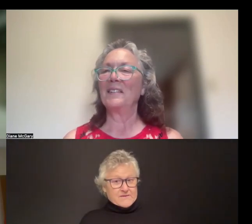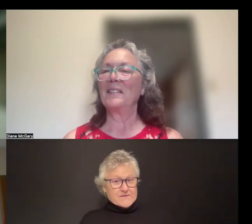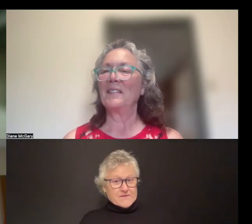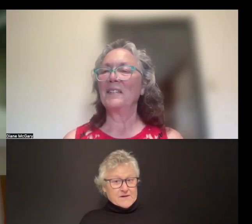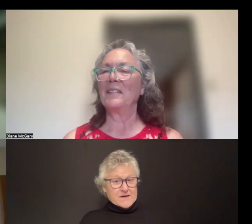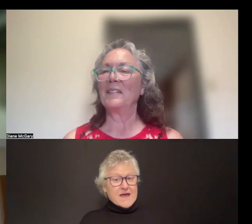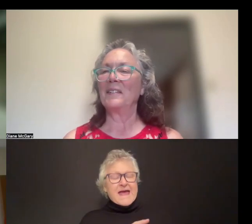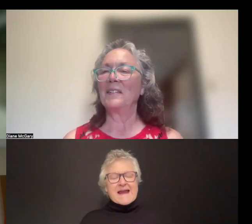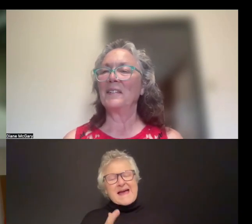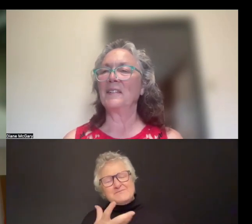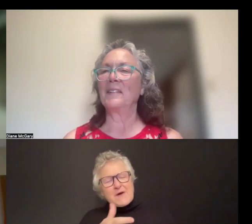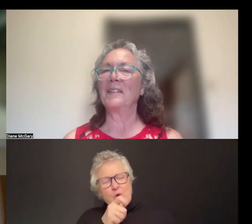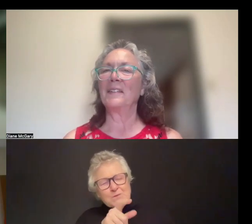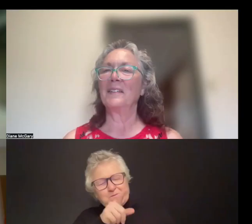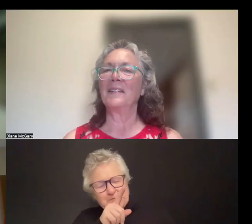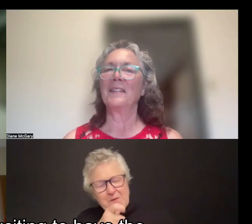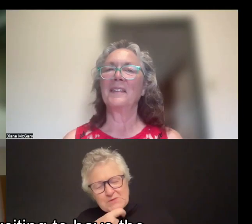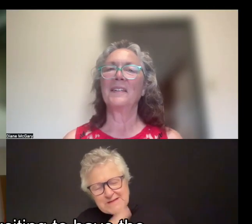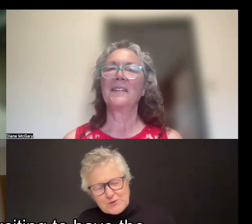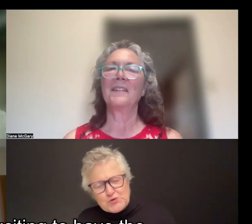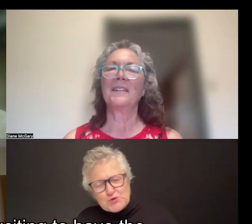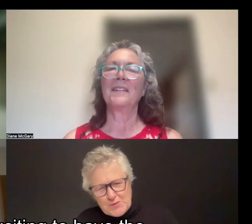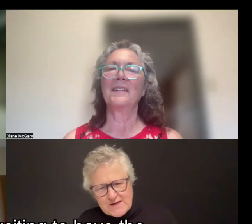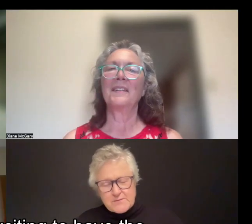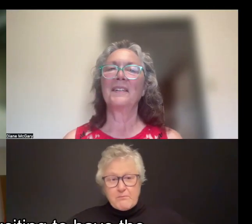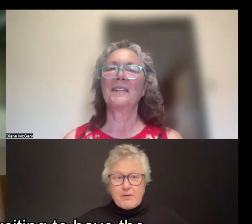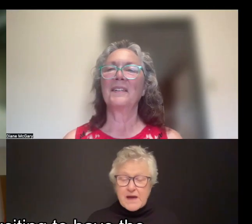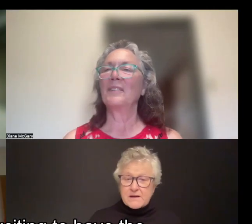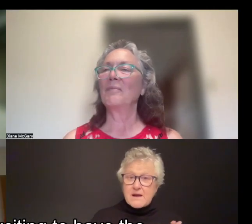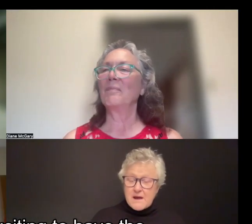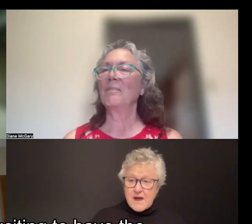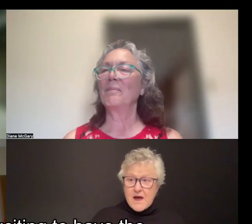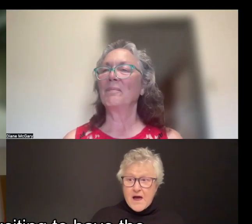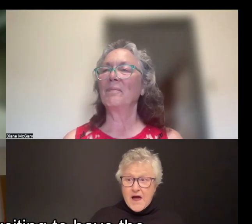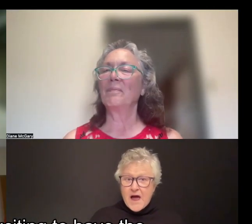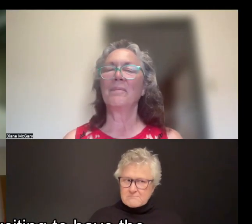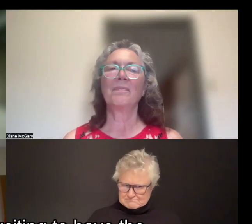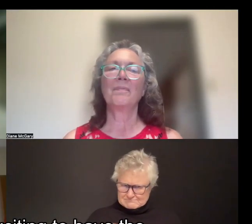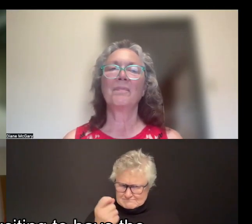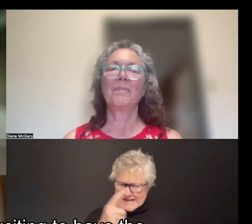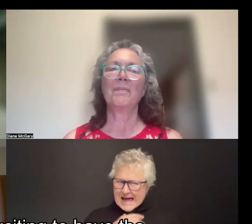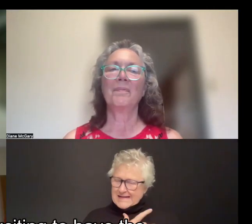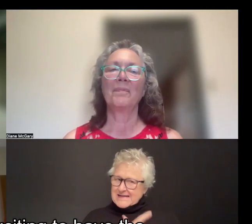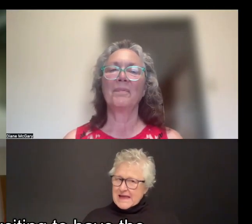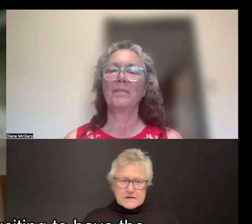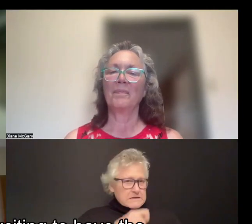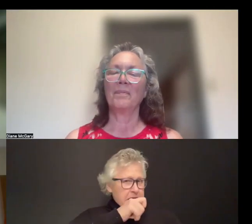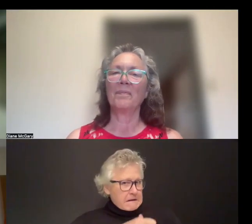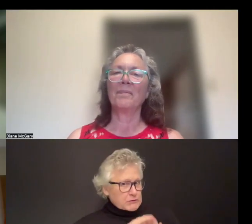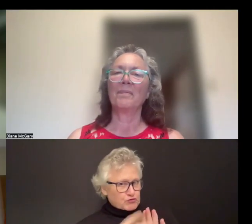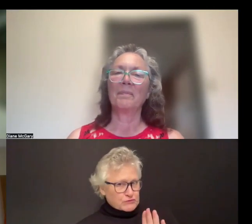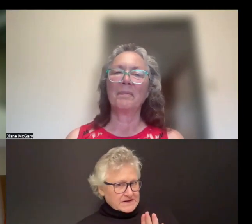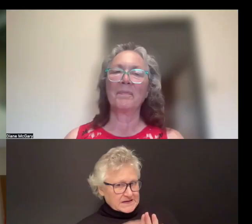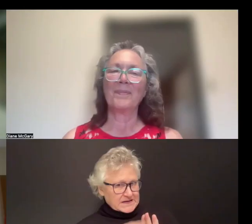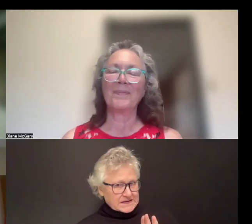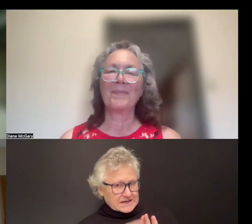book talks. I don't usually read very much. So it's kind of exciting to have the opportunity to just read some of